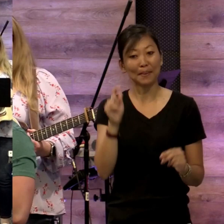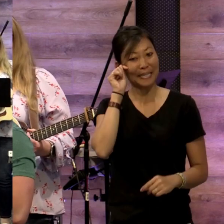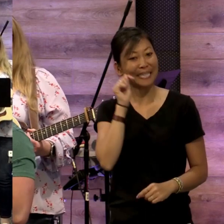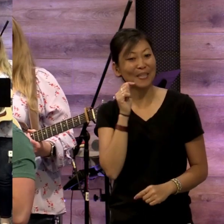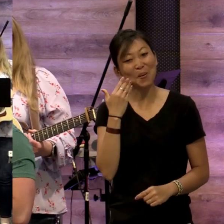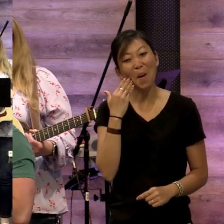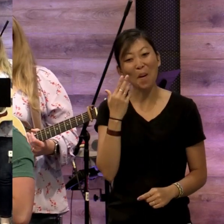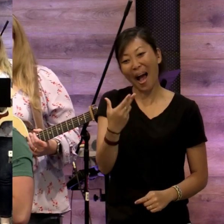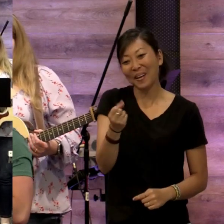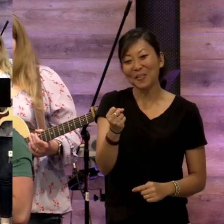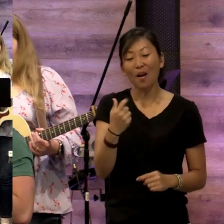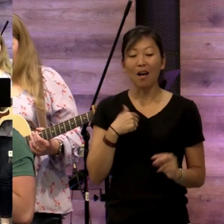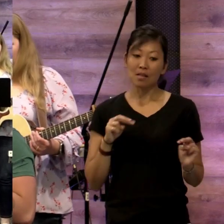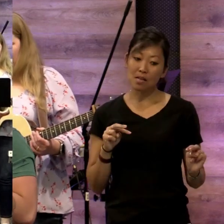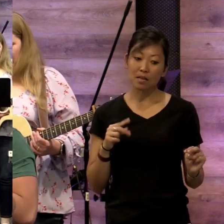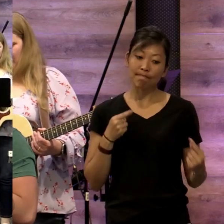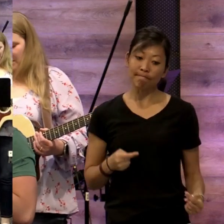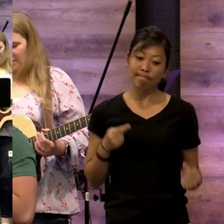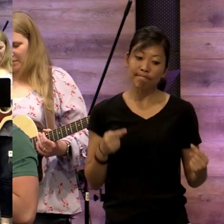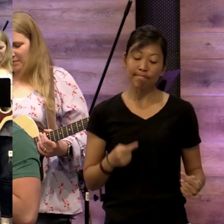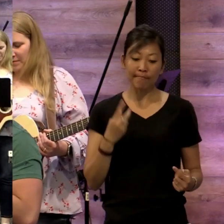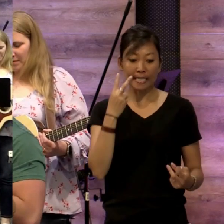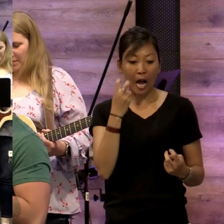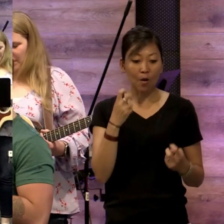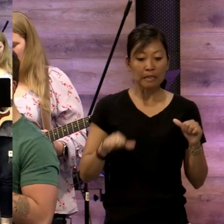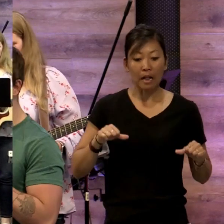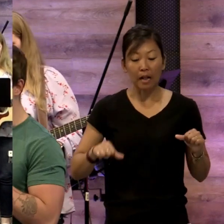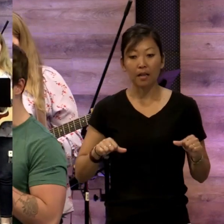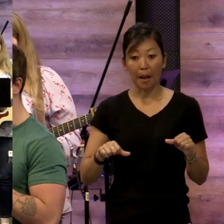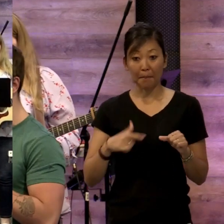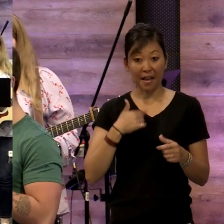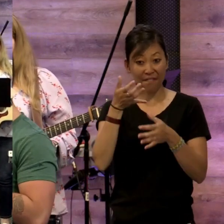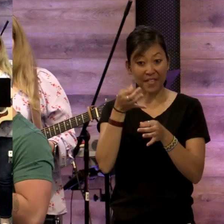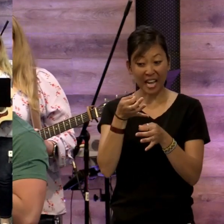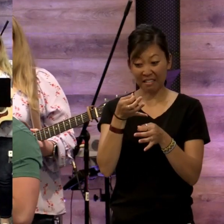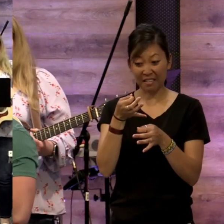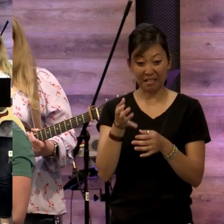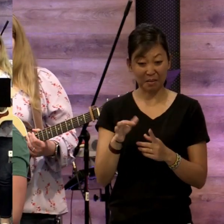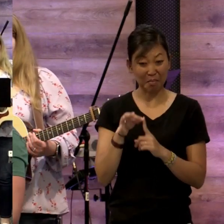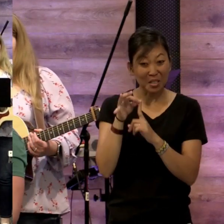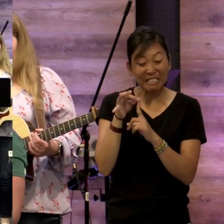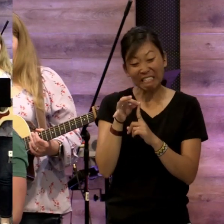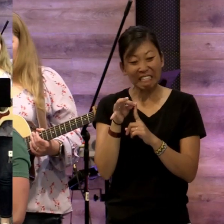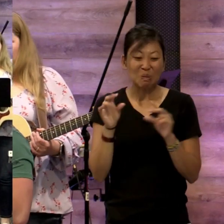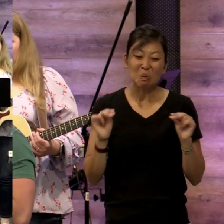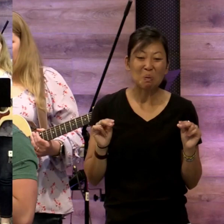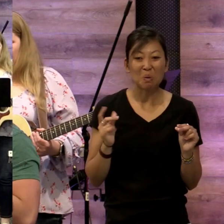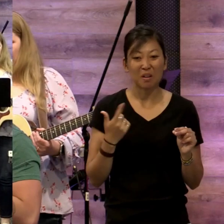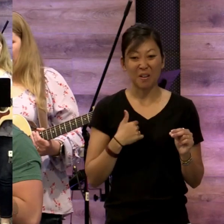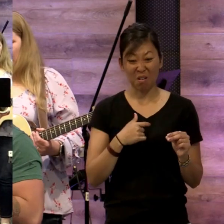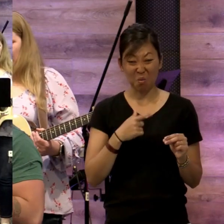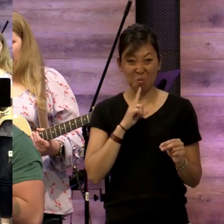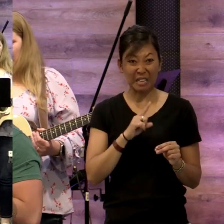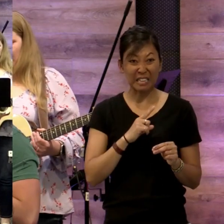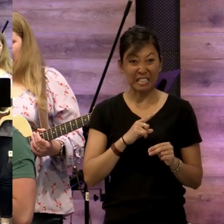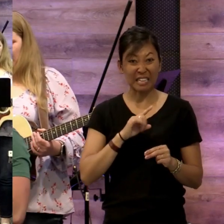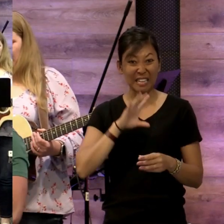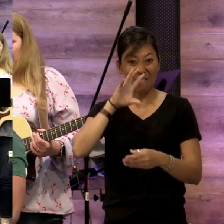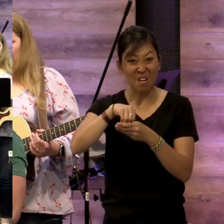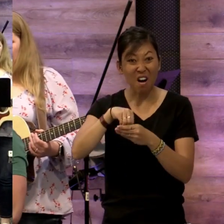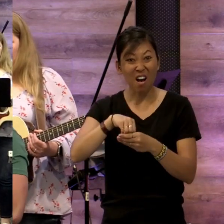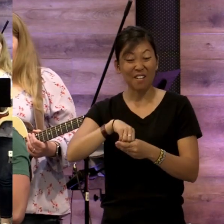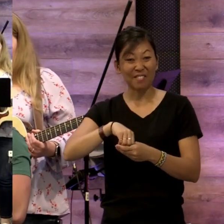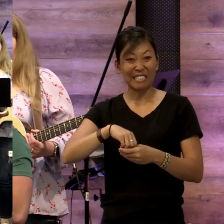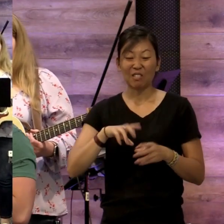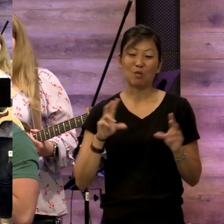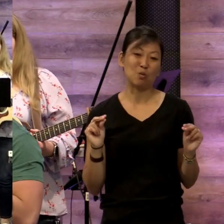most teenagers or high schoolers, I had my share of doubts. I didn't see my faith as anything special, and I did not feel truly invested in